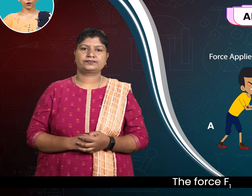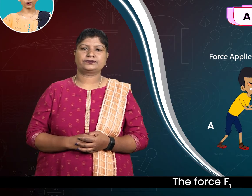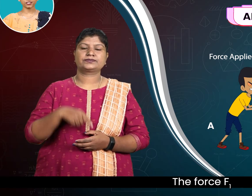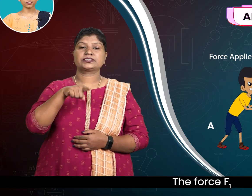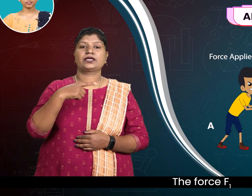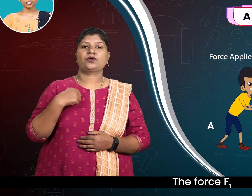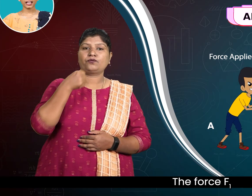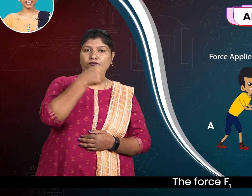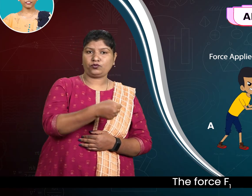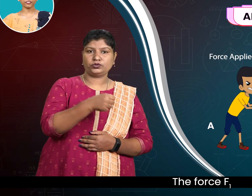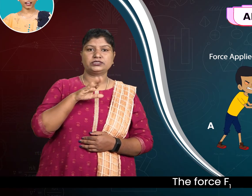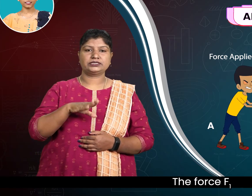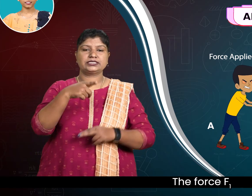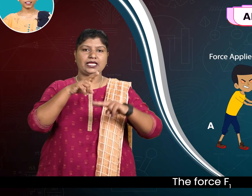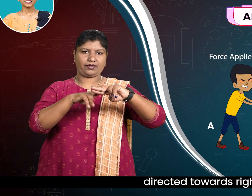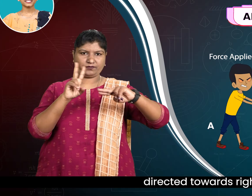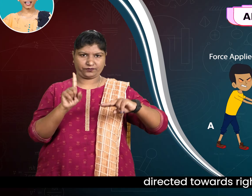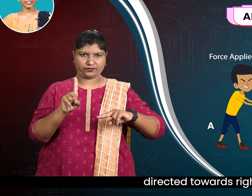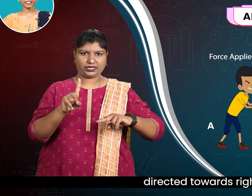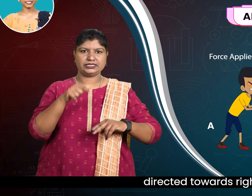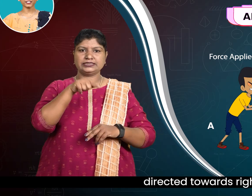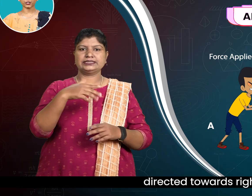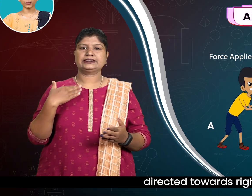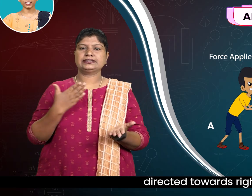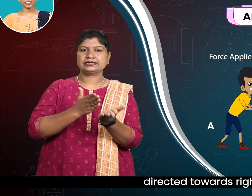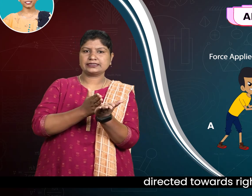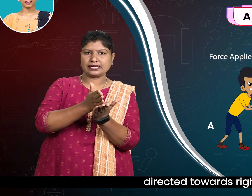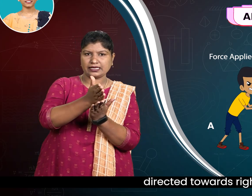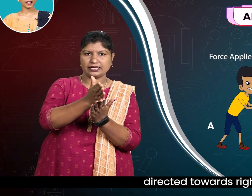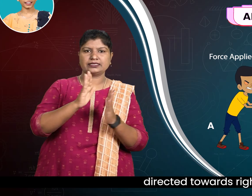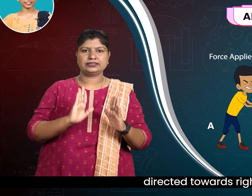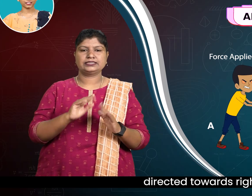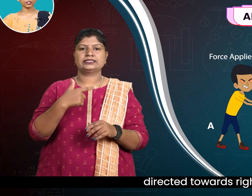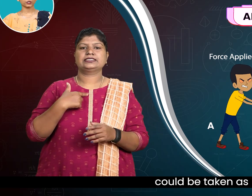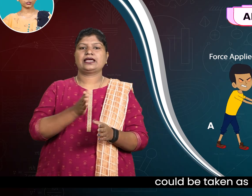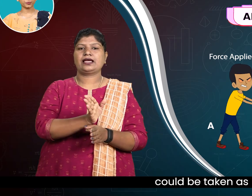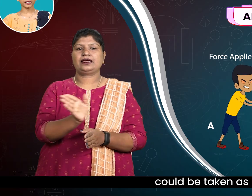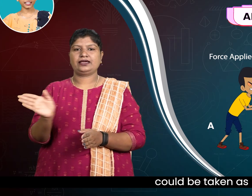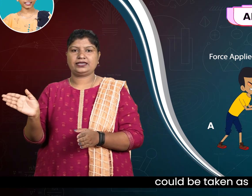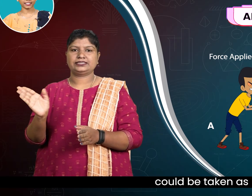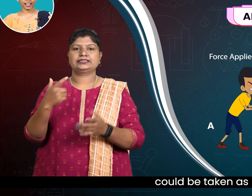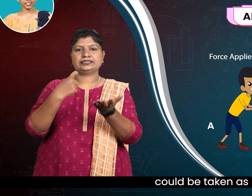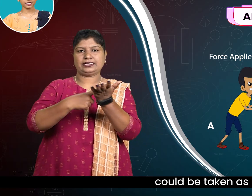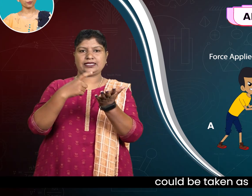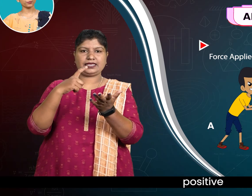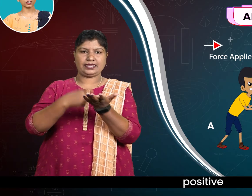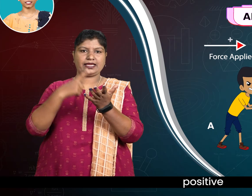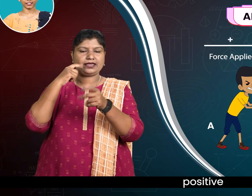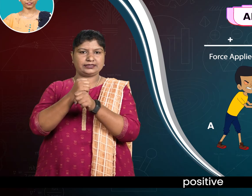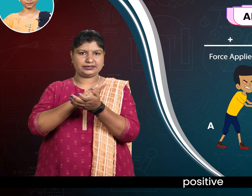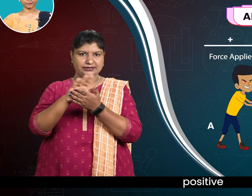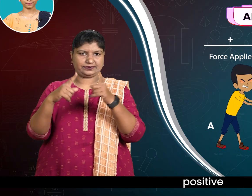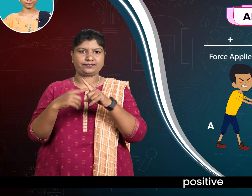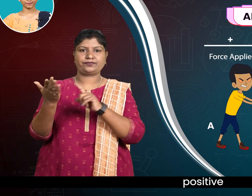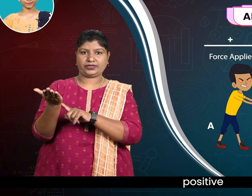the force F1 directed towards right could be taken as